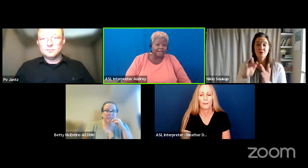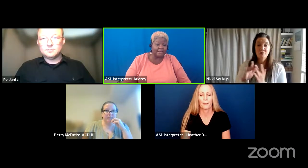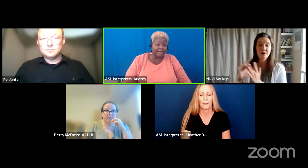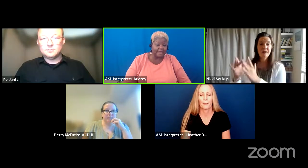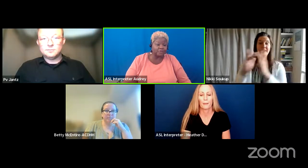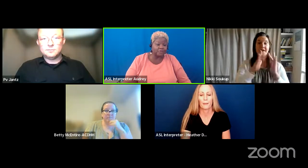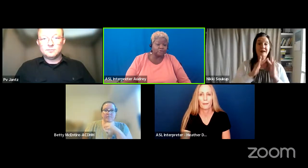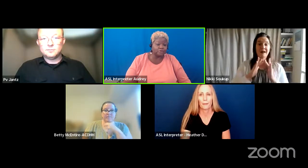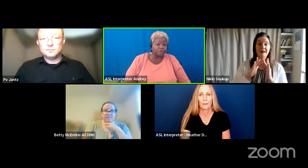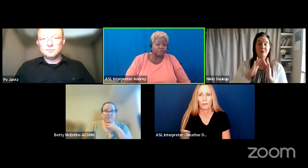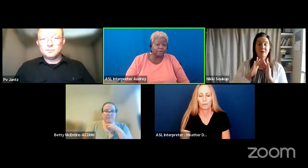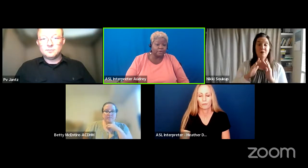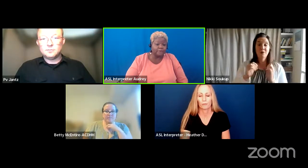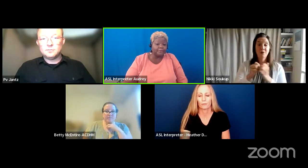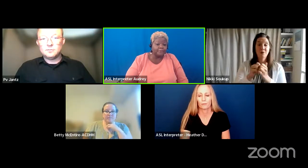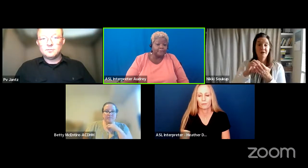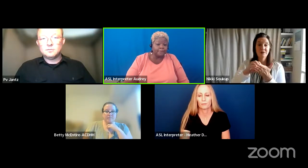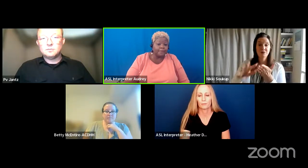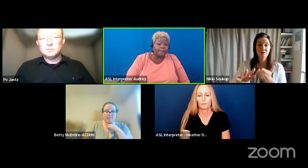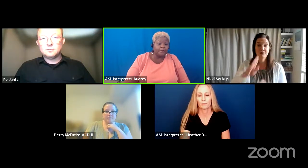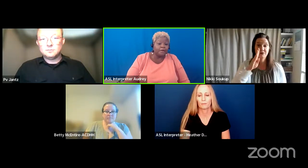and engage with those students currently?